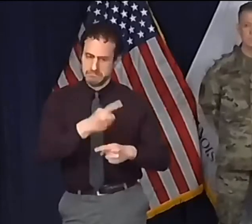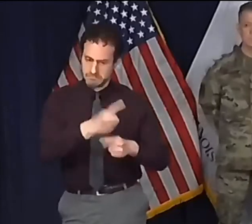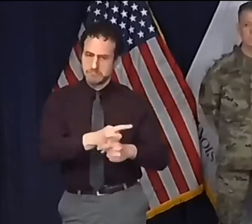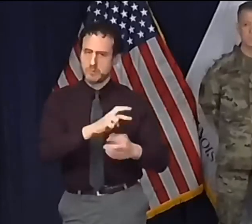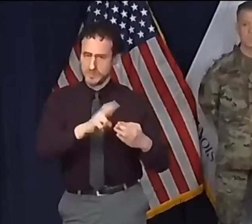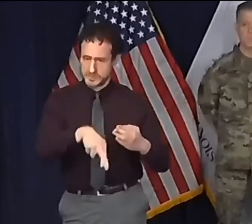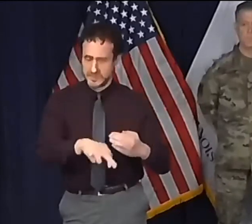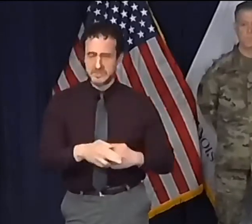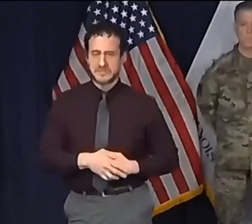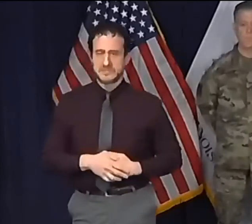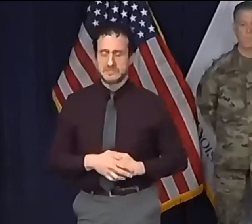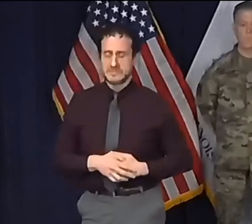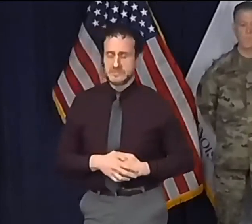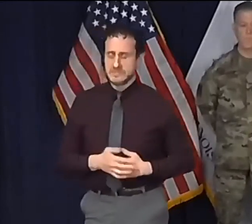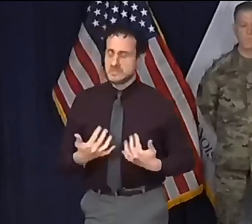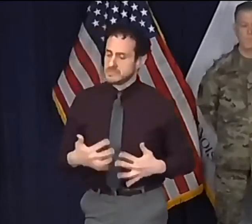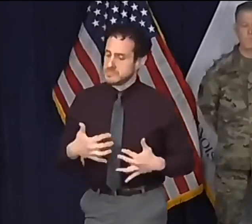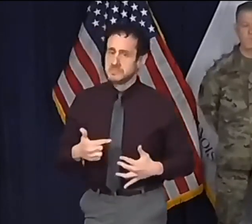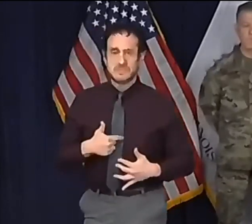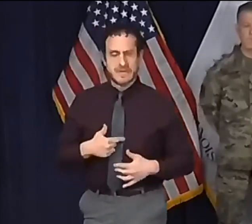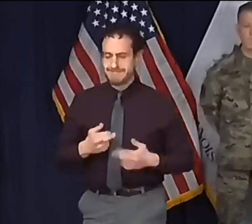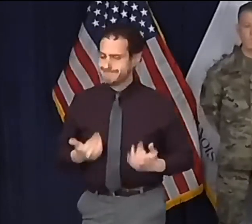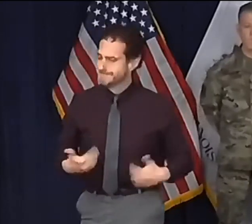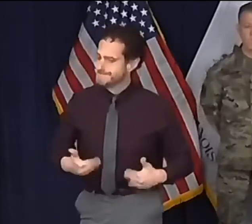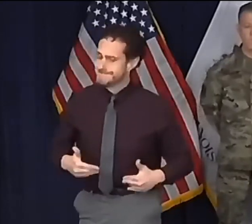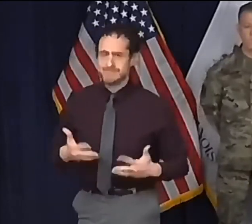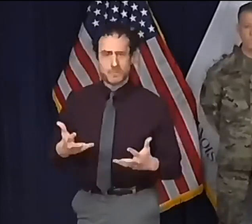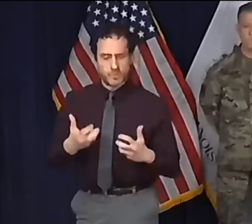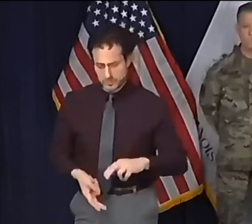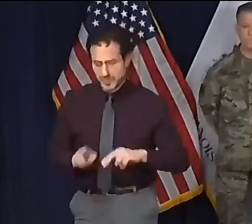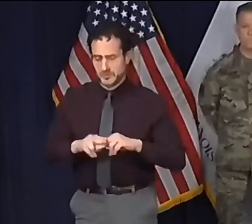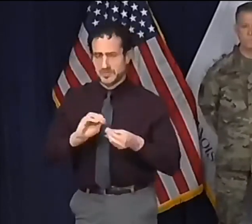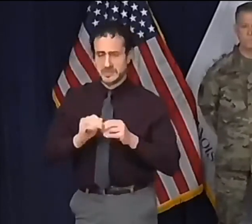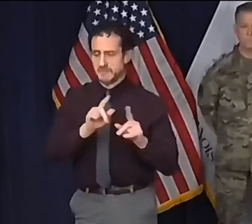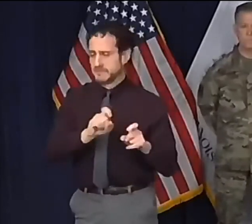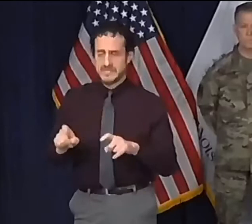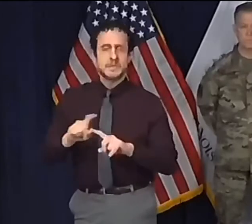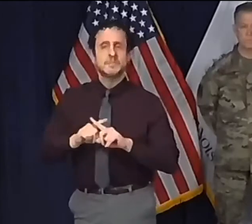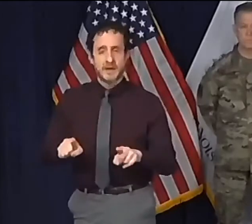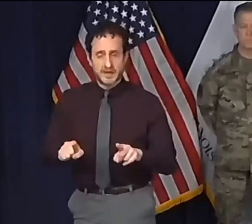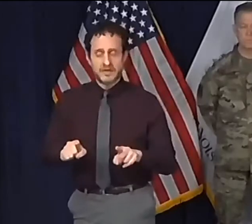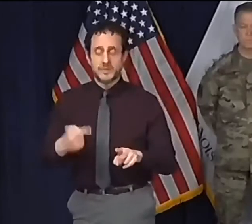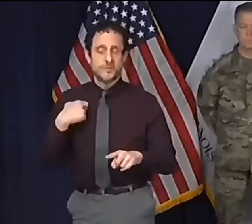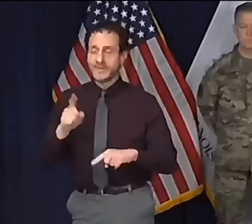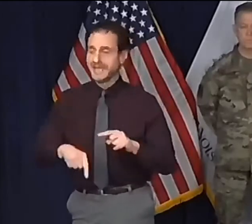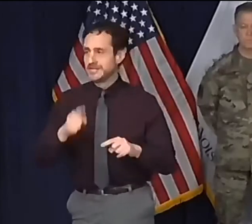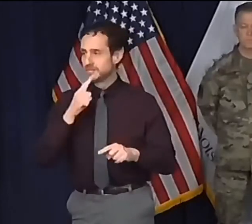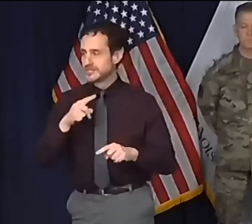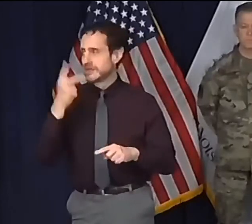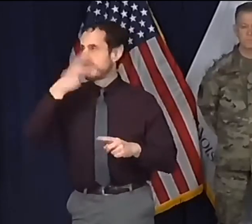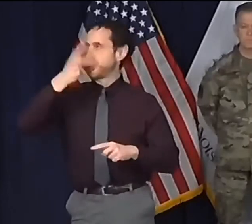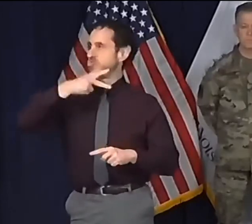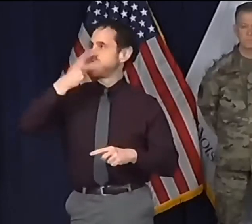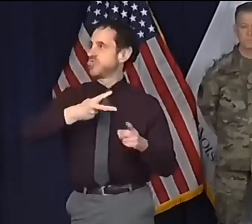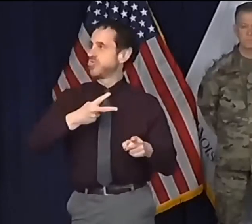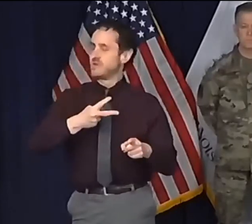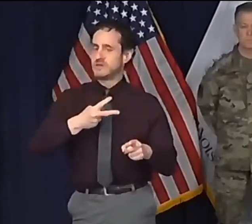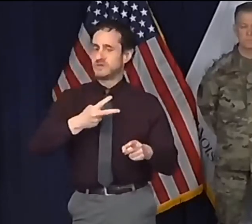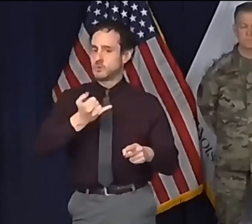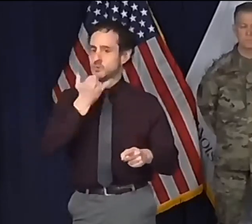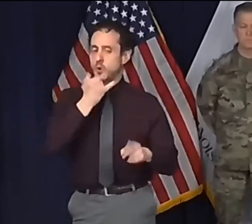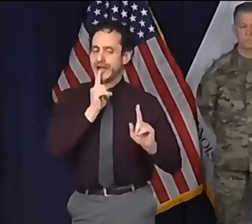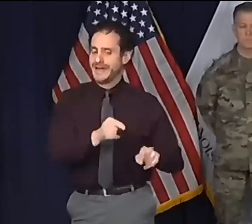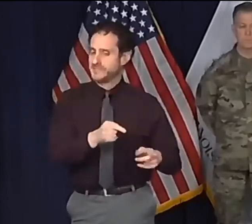are, wanting to increase testing, but I will not sacrifice accuracy for the sake of speed.